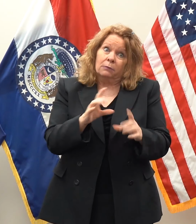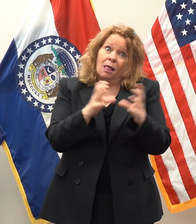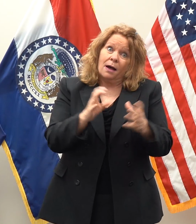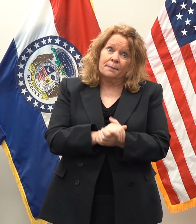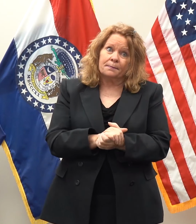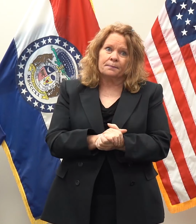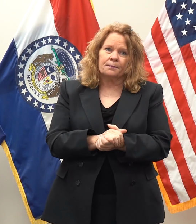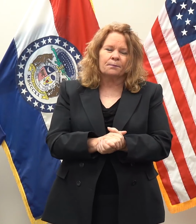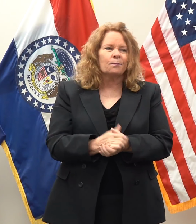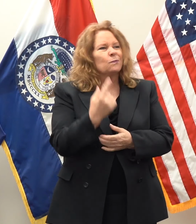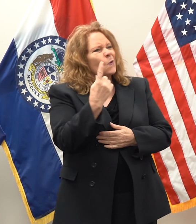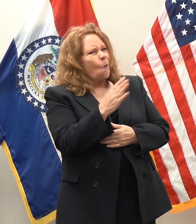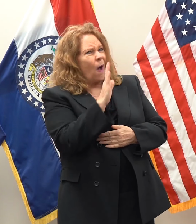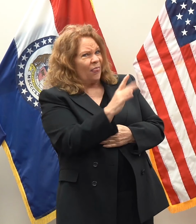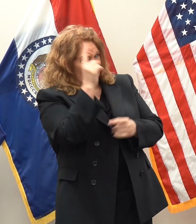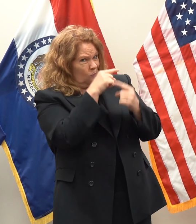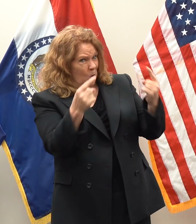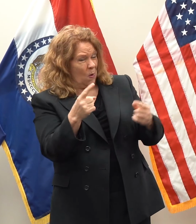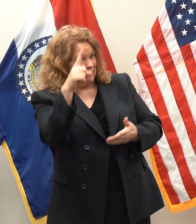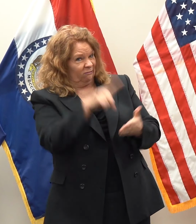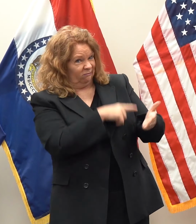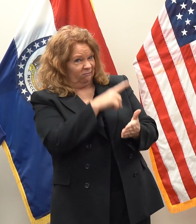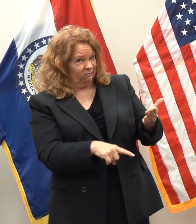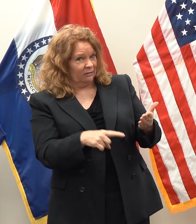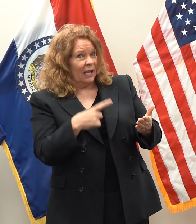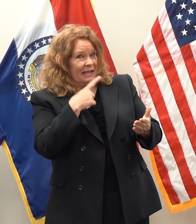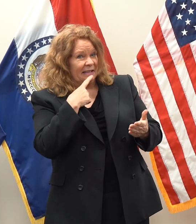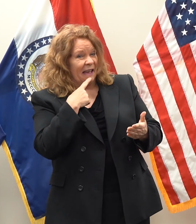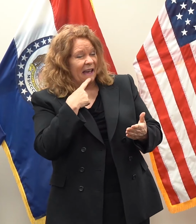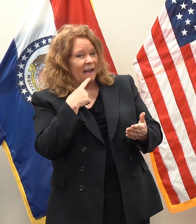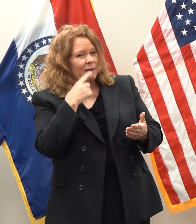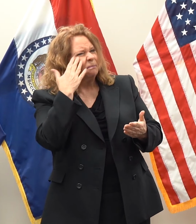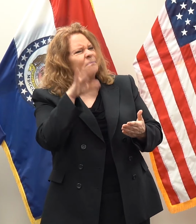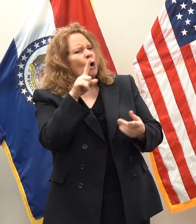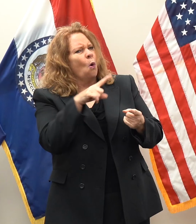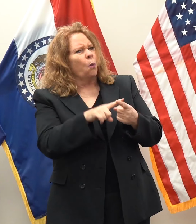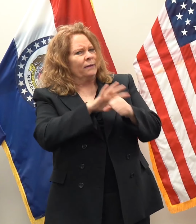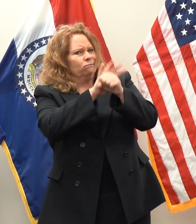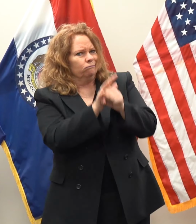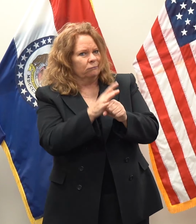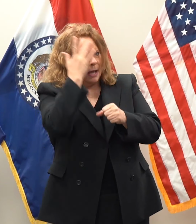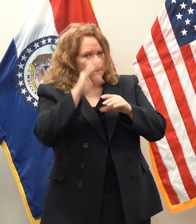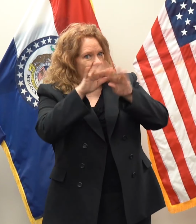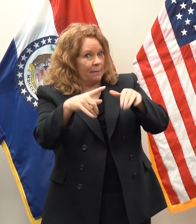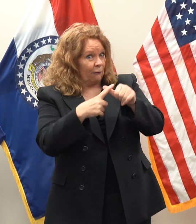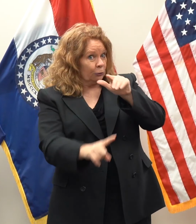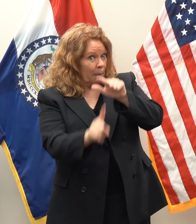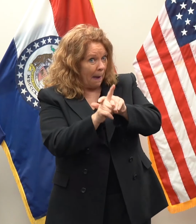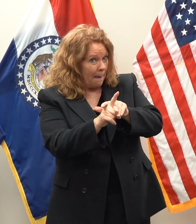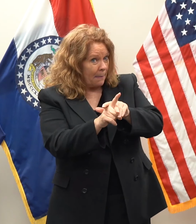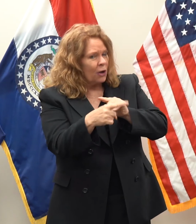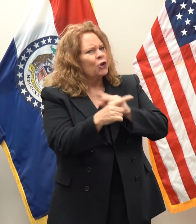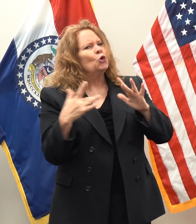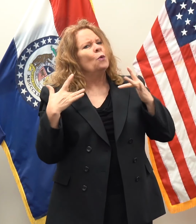things your opponent has criticized was that when the COVID epidemic happened, the pandemic happened, that you were solely